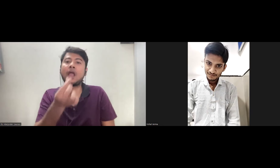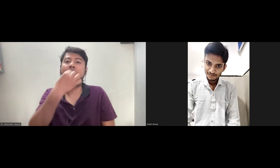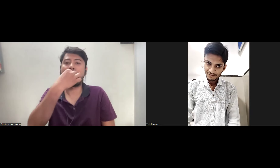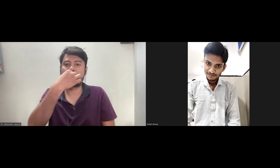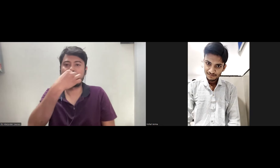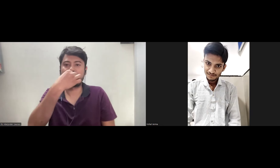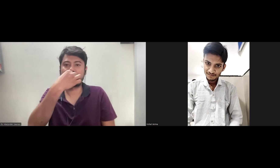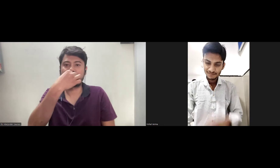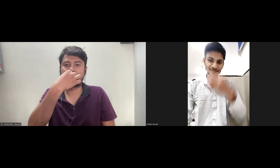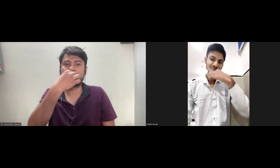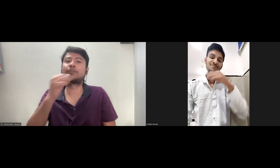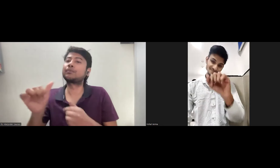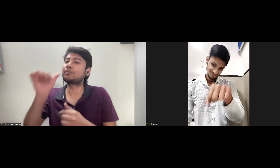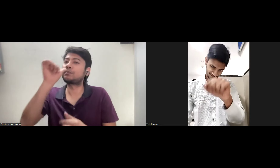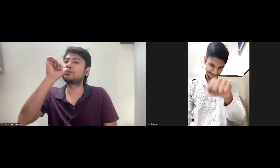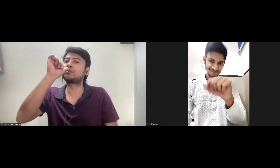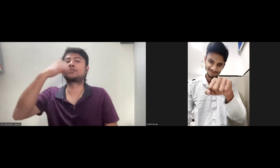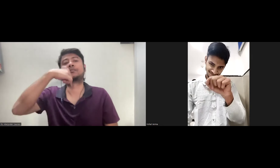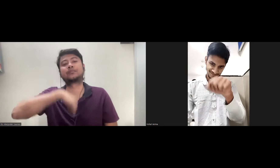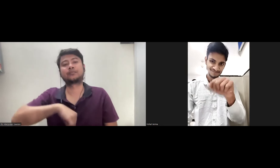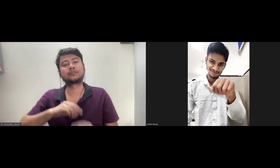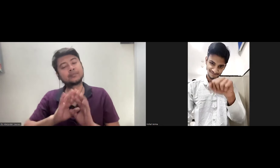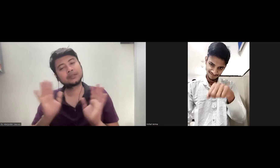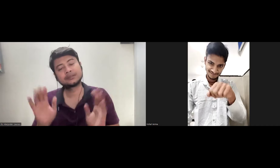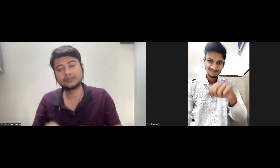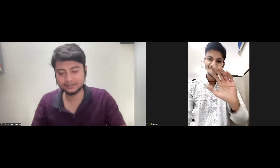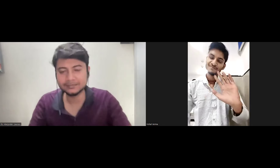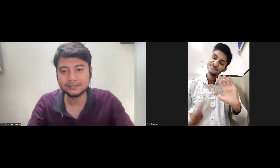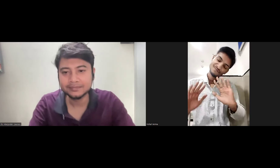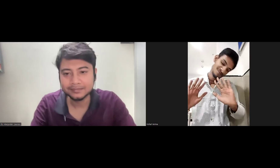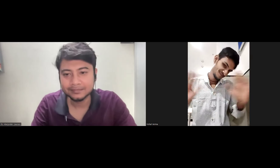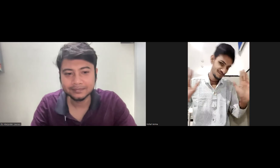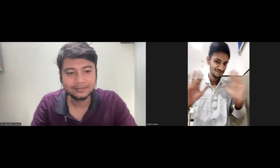and you put it in your mouth and drink water, and that's it, it goes in.